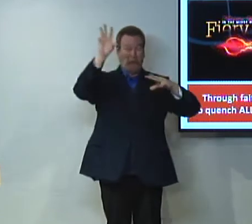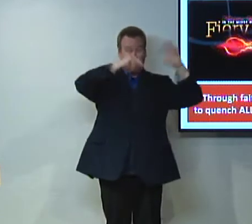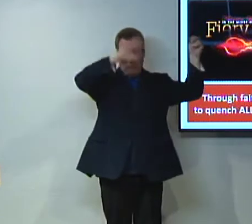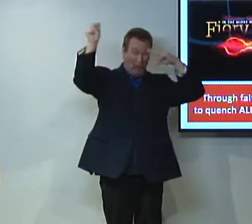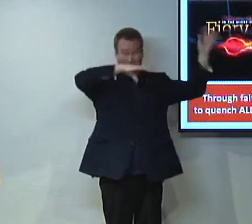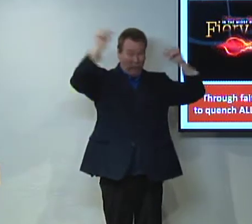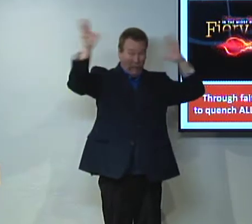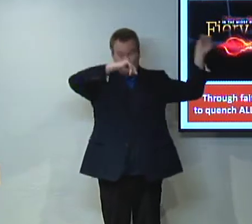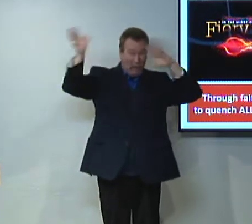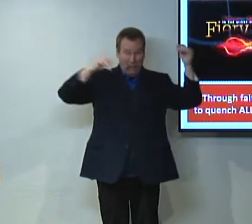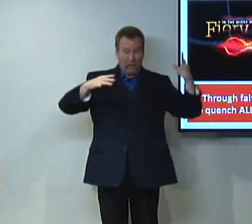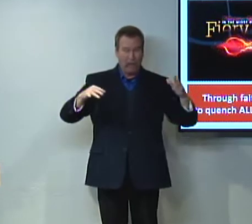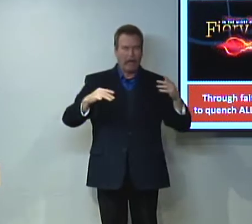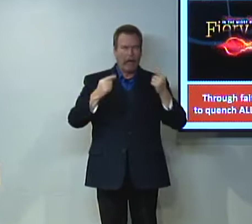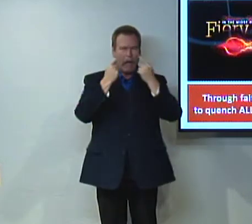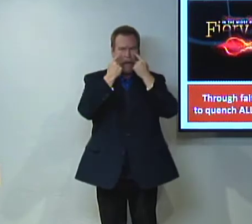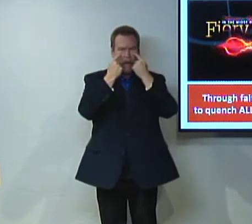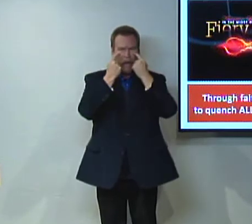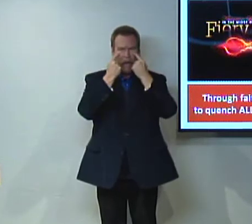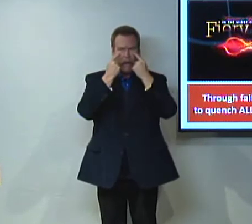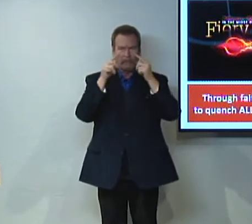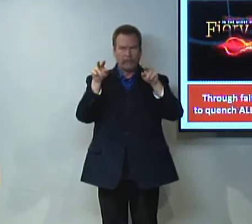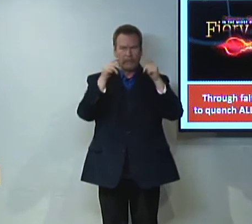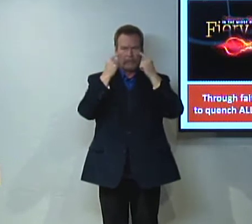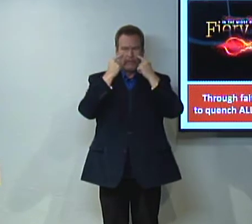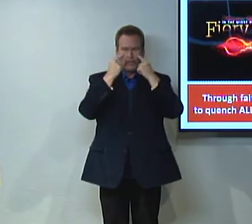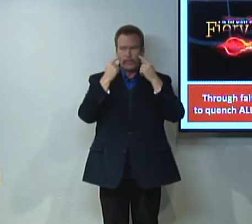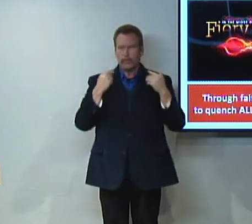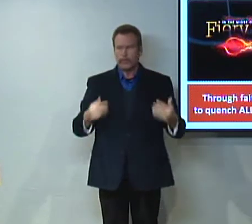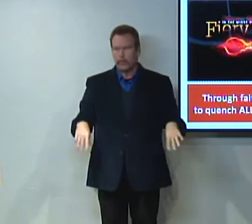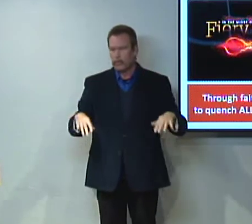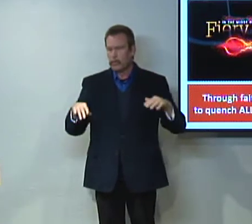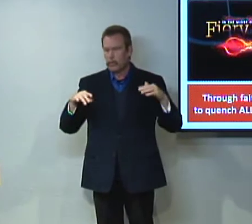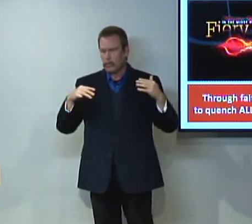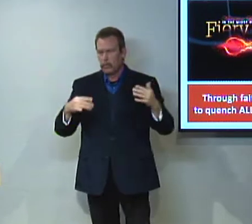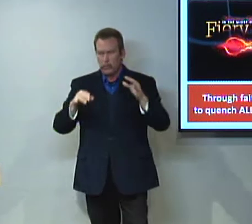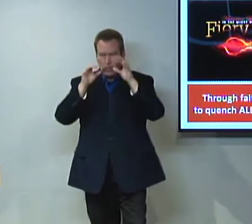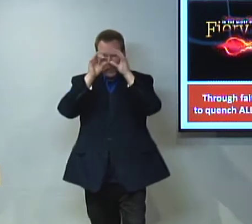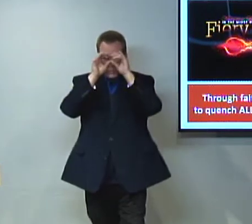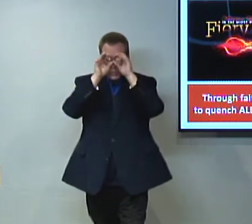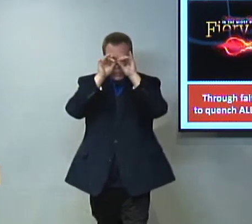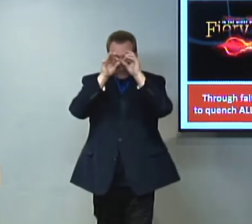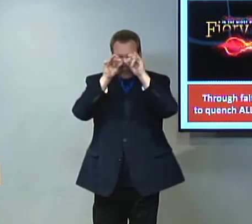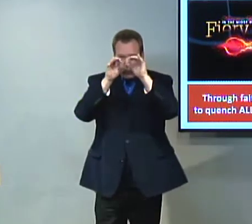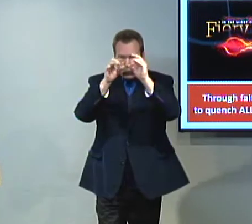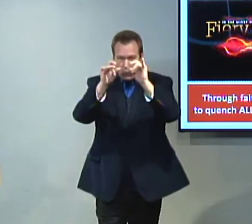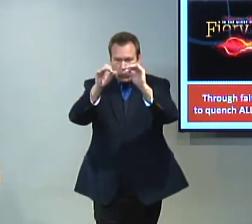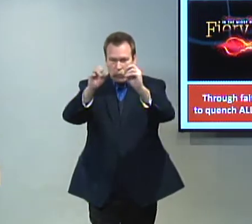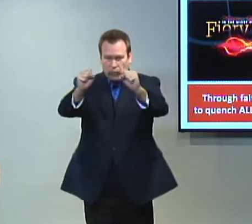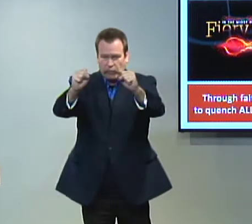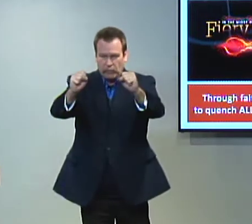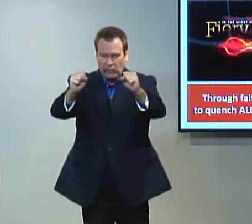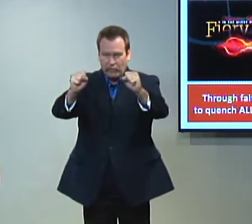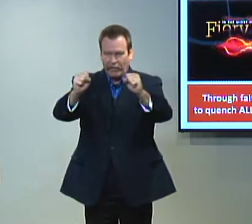music starts playing, and all of these lights are flashing, and the eyes are taking all of this stuff in. And we are